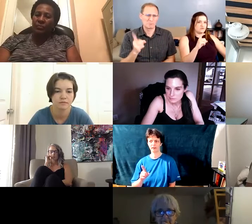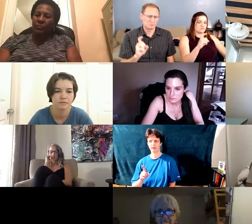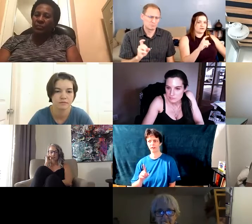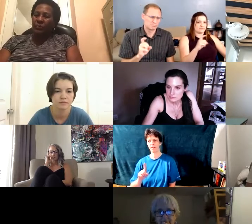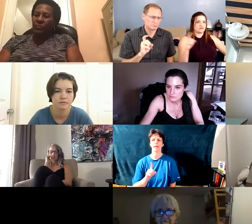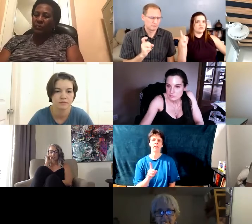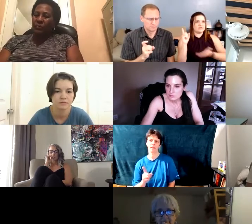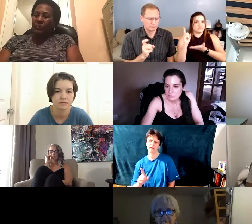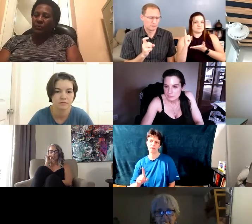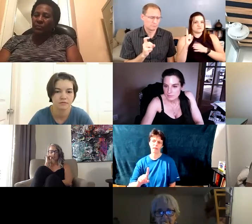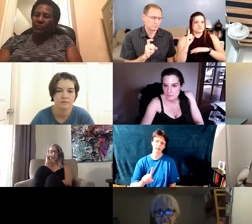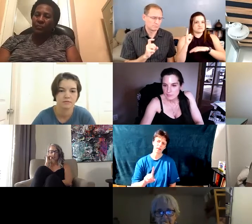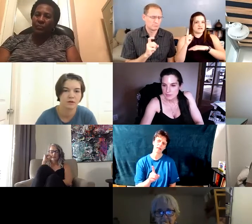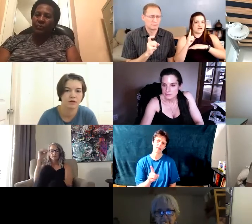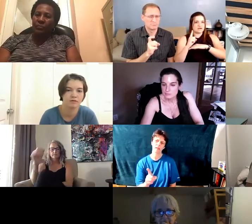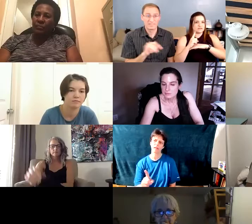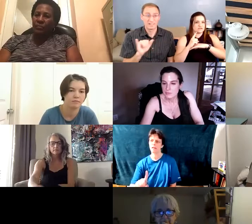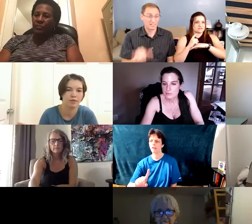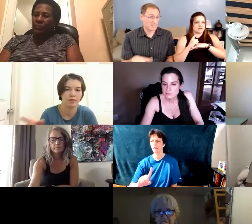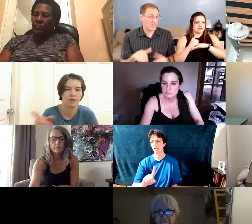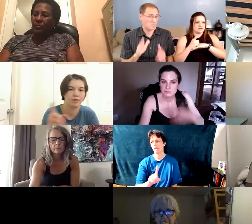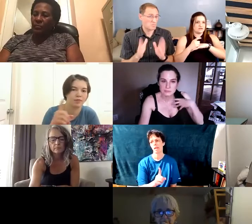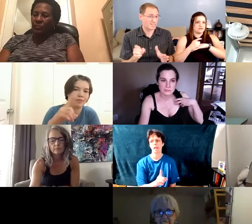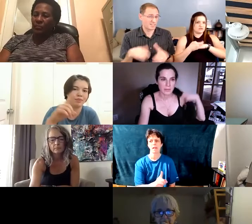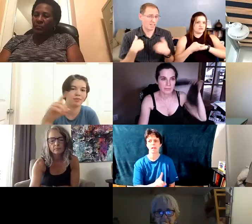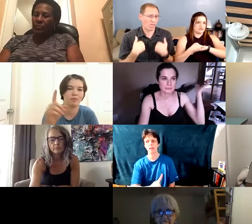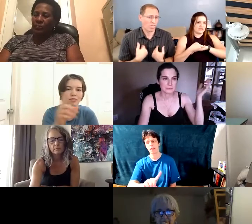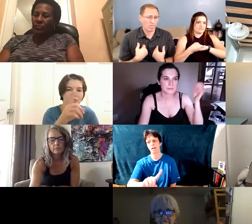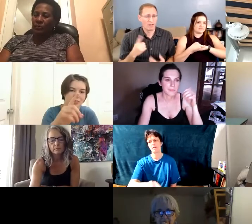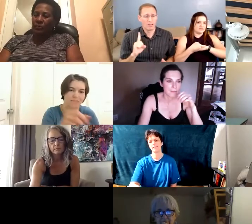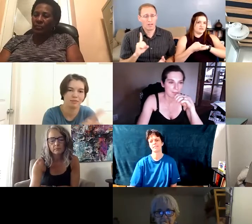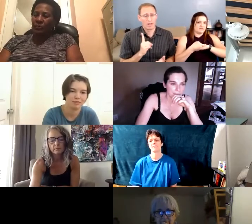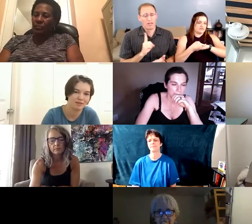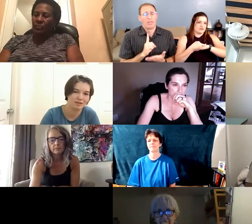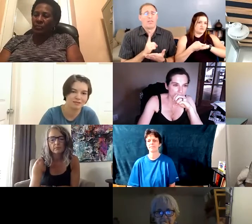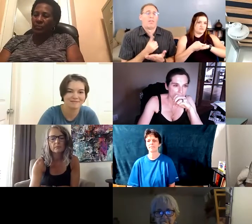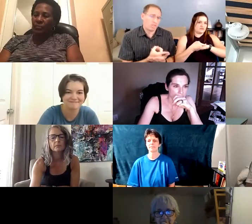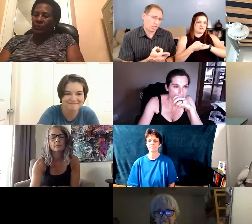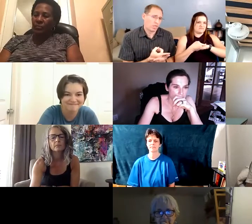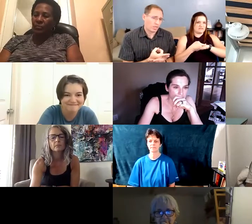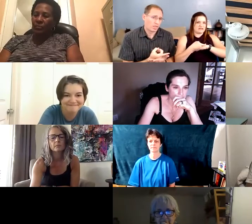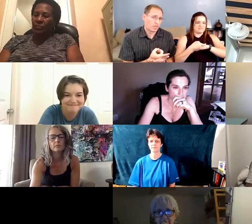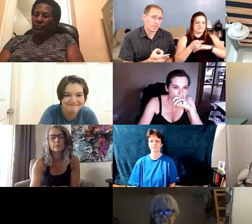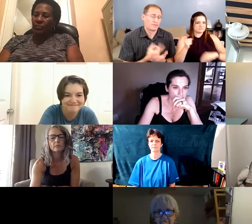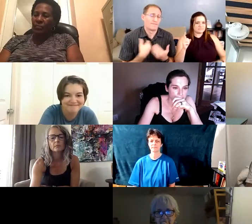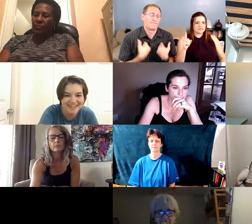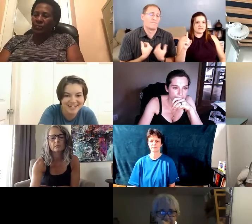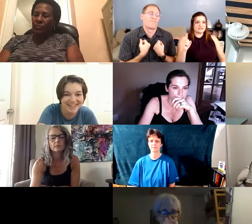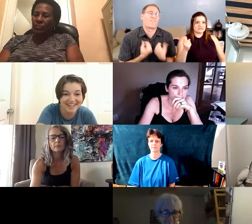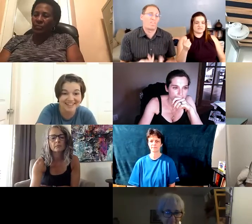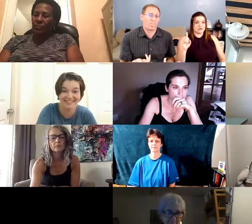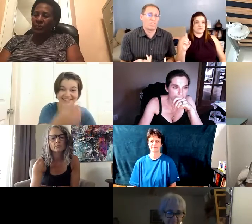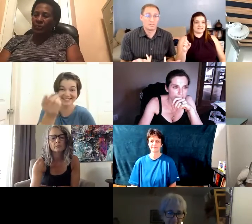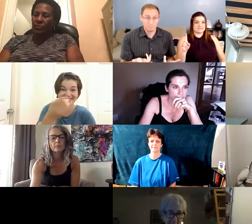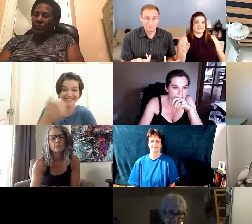of, whatever. This person was tired and they just kind of collapsed. They're done for the day.